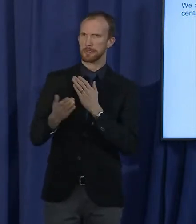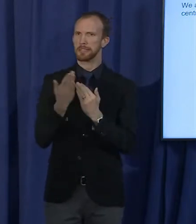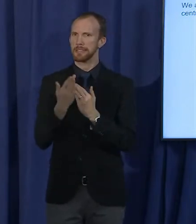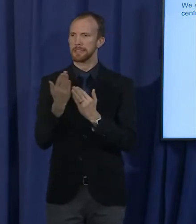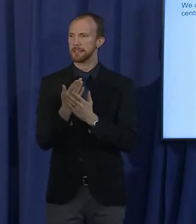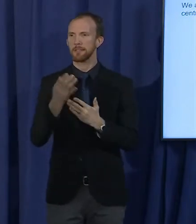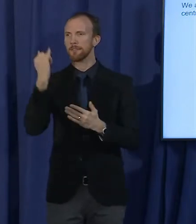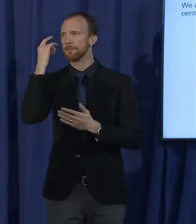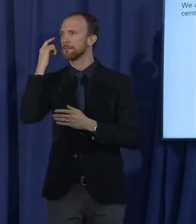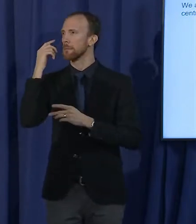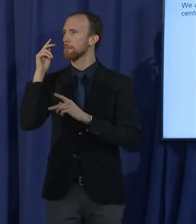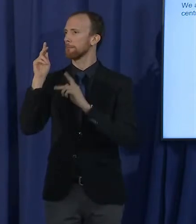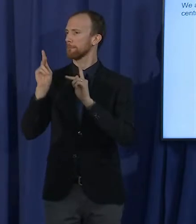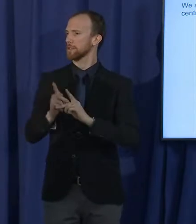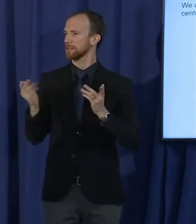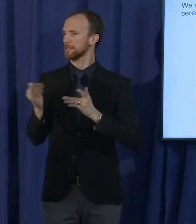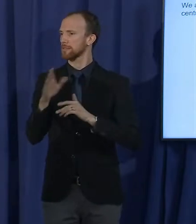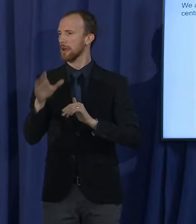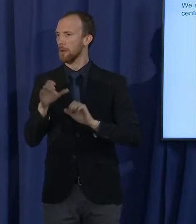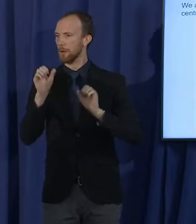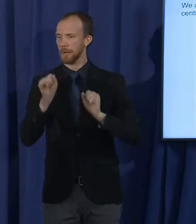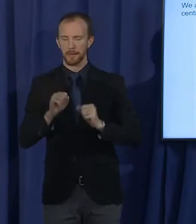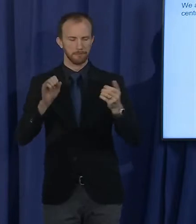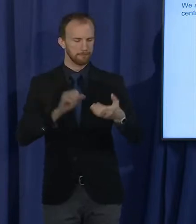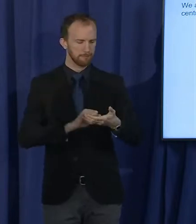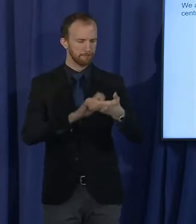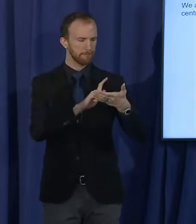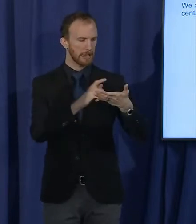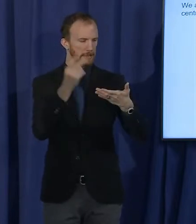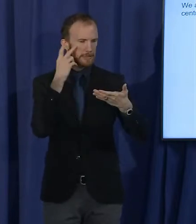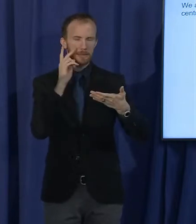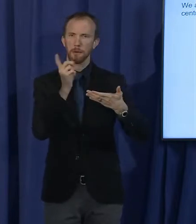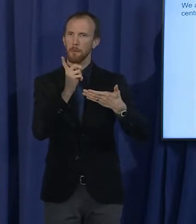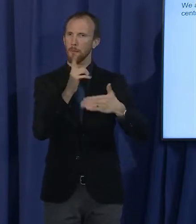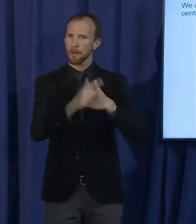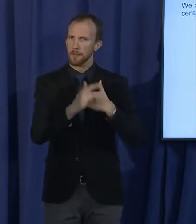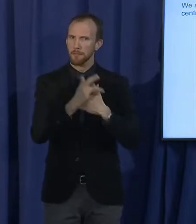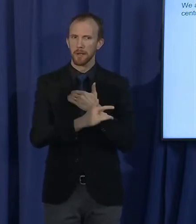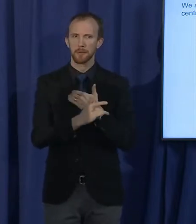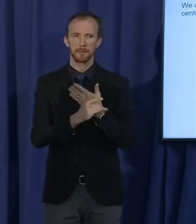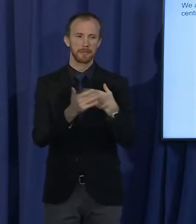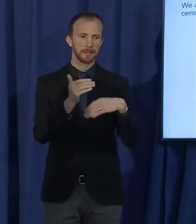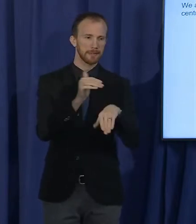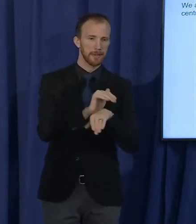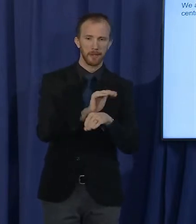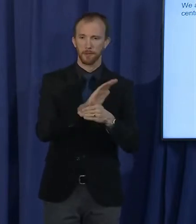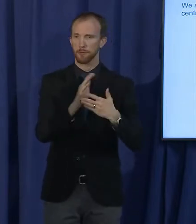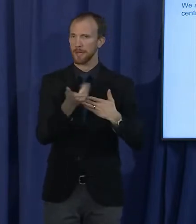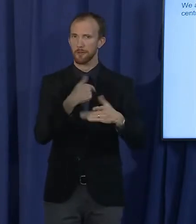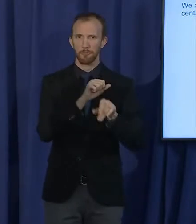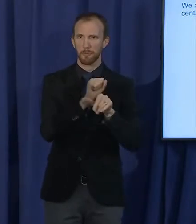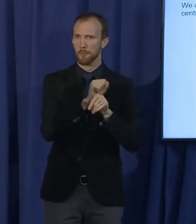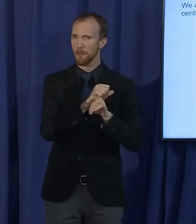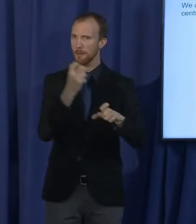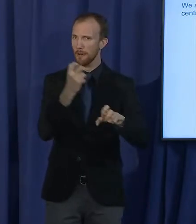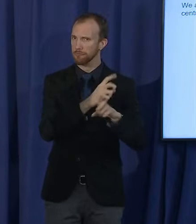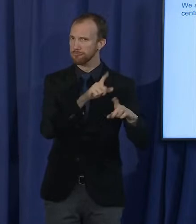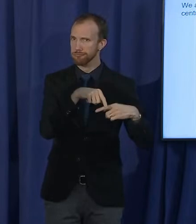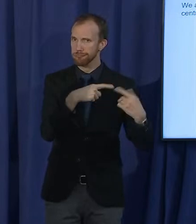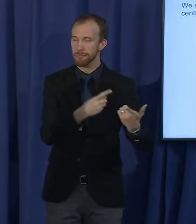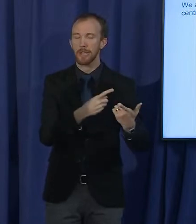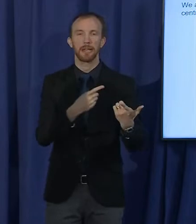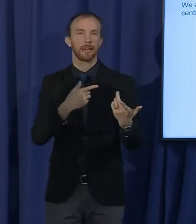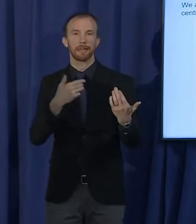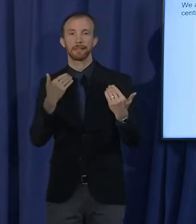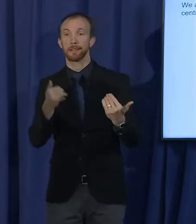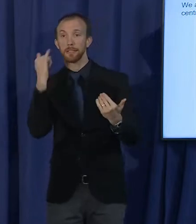where there is availability at different locations. We've worked nights and weekends to be able to do this, and we hope that as you go right now, you'll